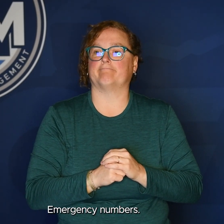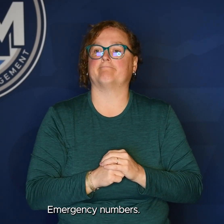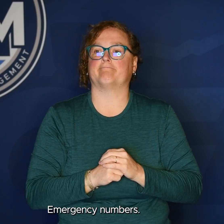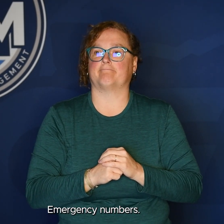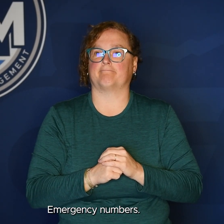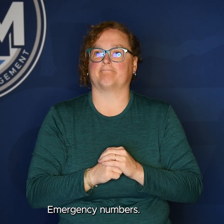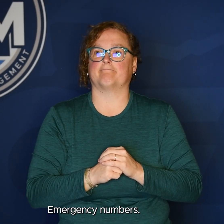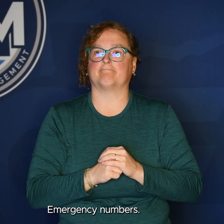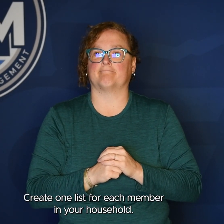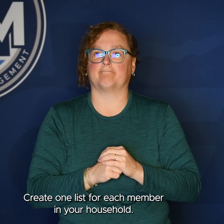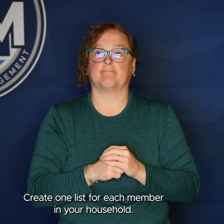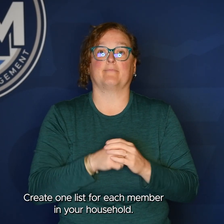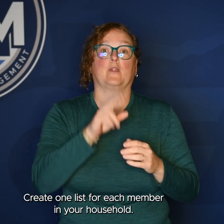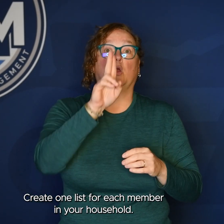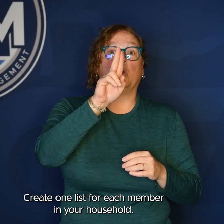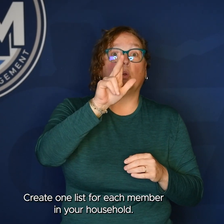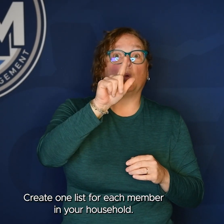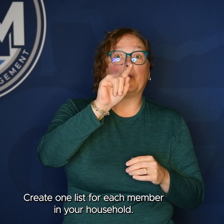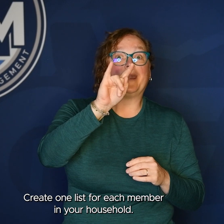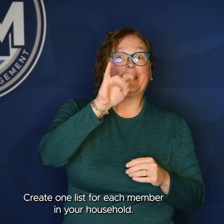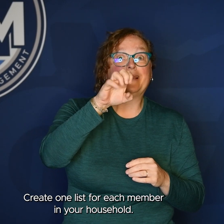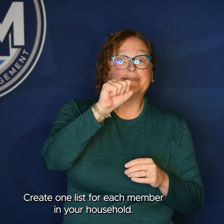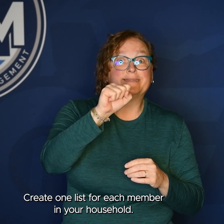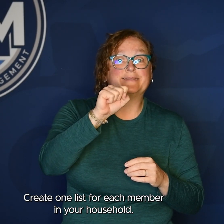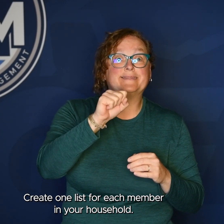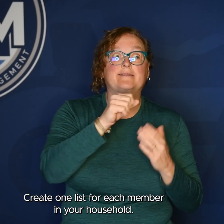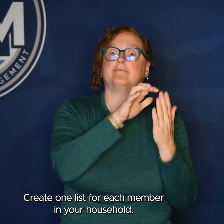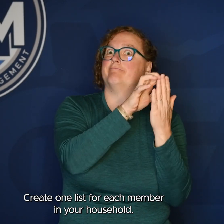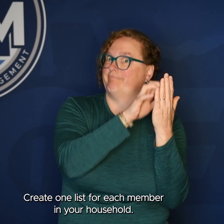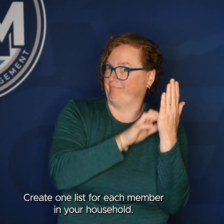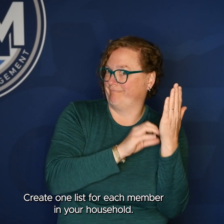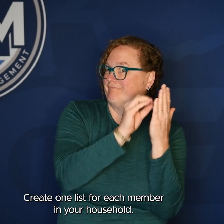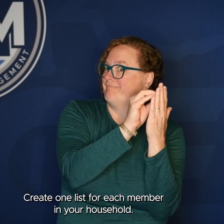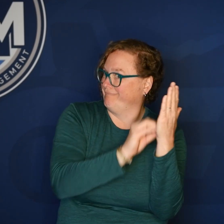Emergency numbers. Create one list for each member in your household.